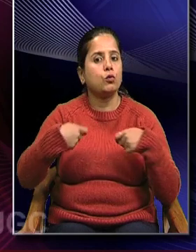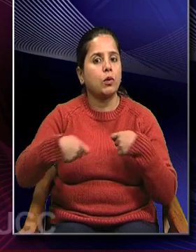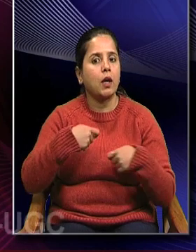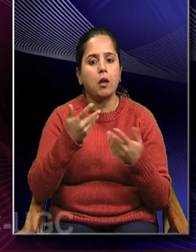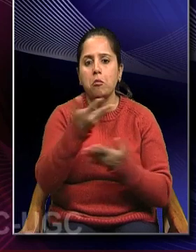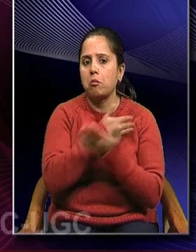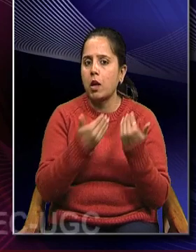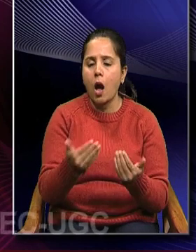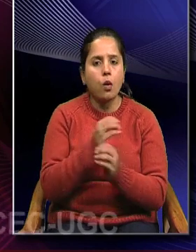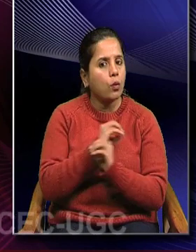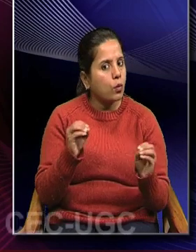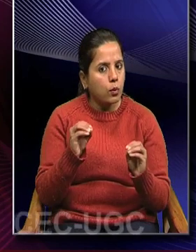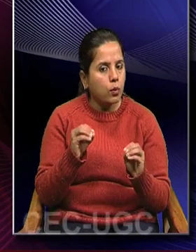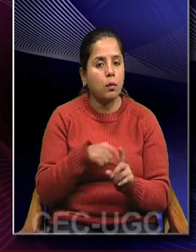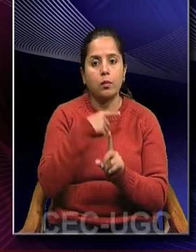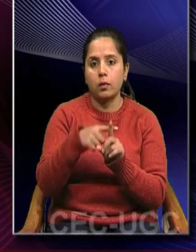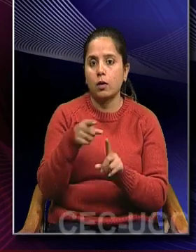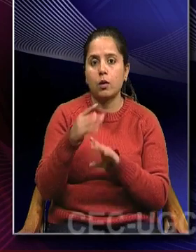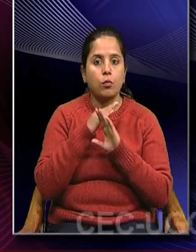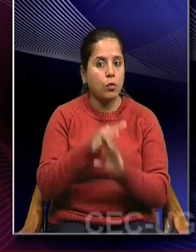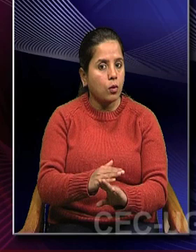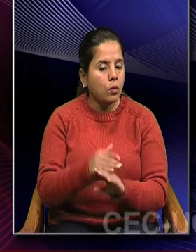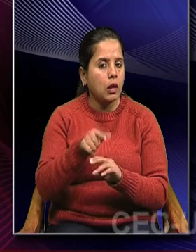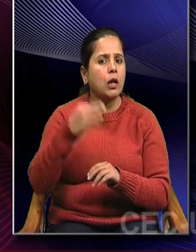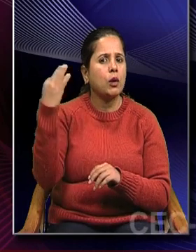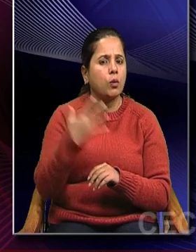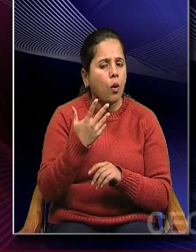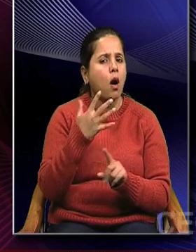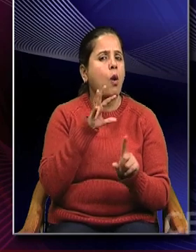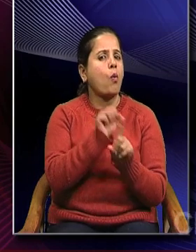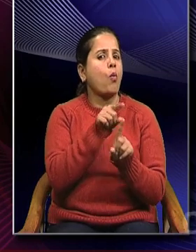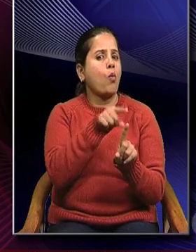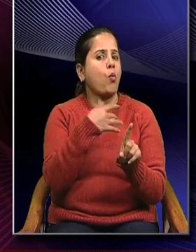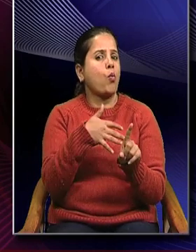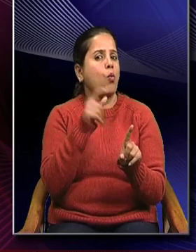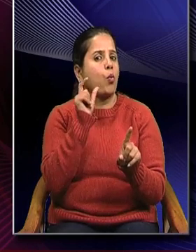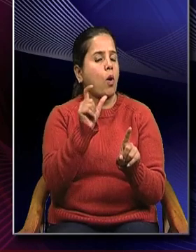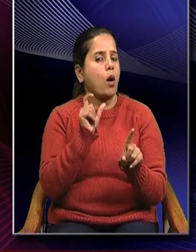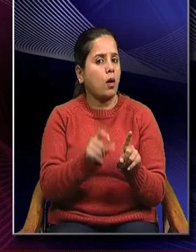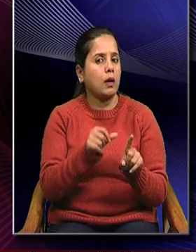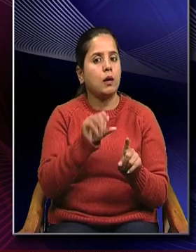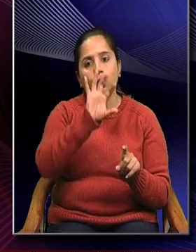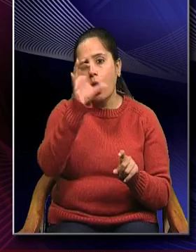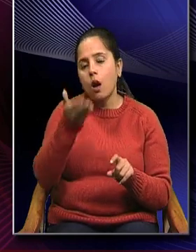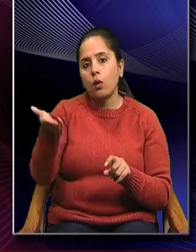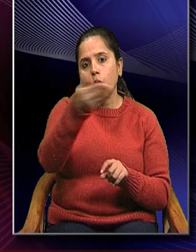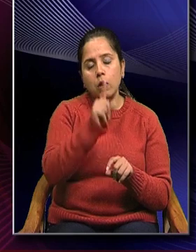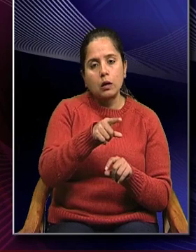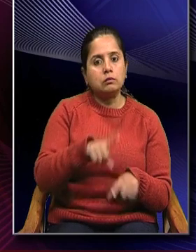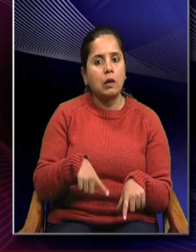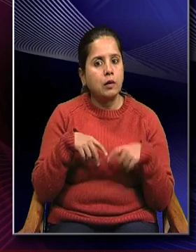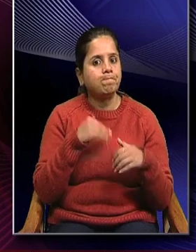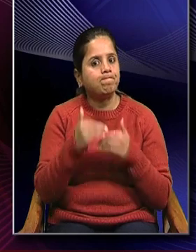discussed now, and protectionism was the new catchword, because each country had to survive, and